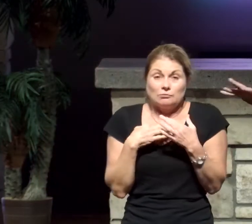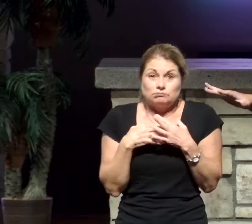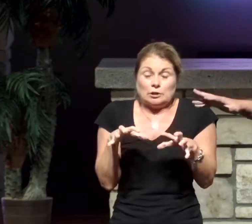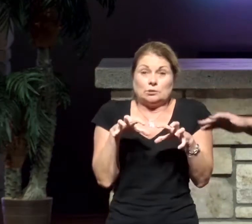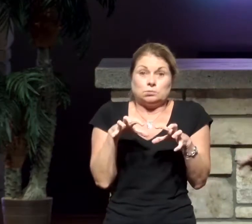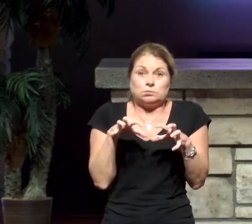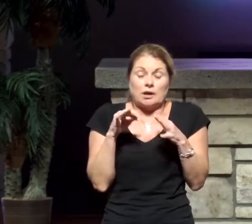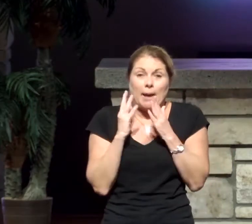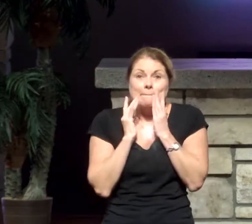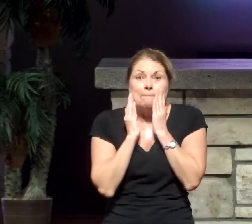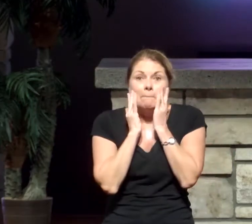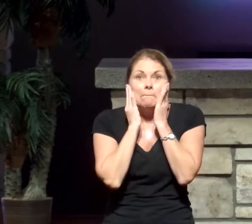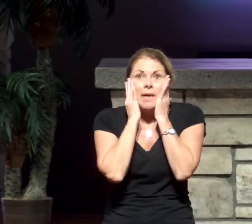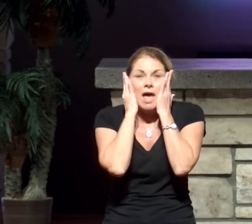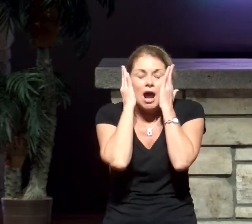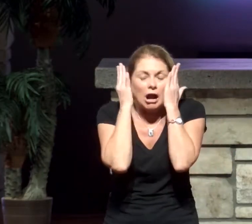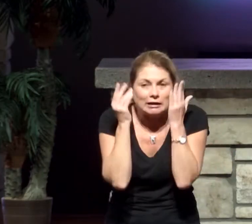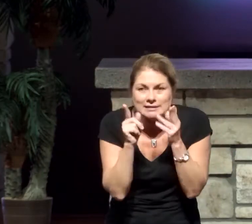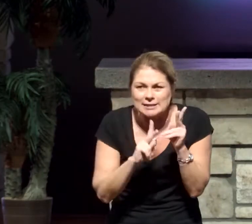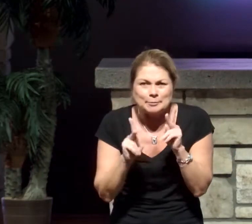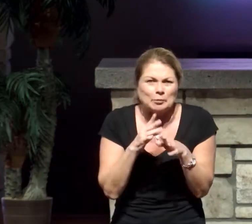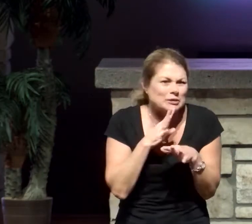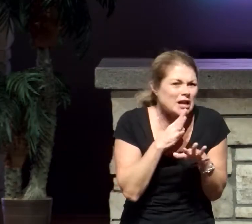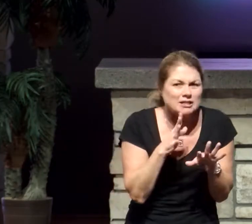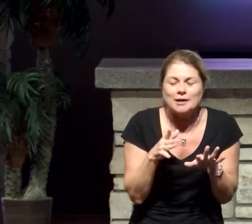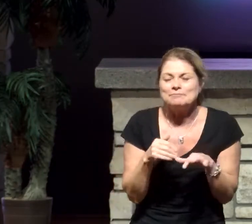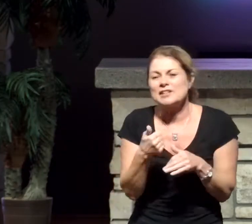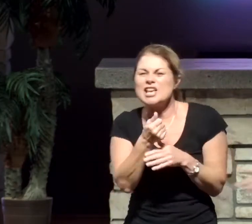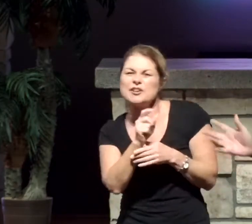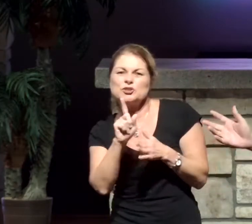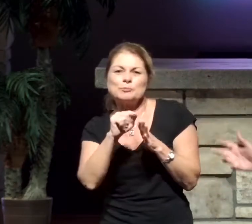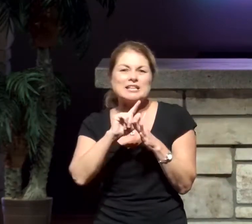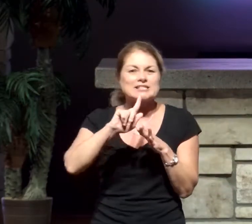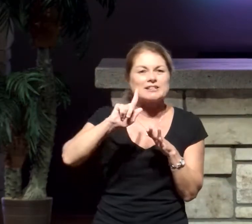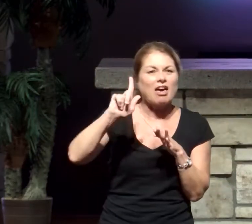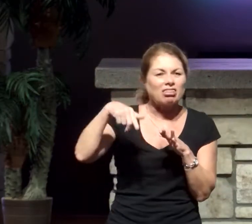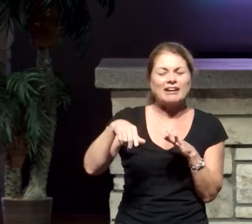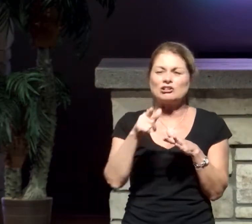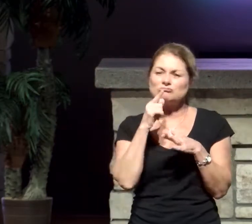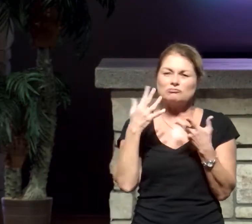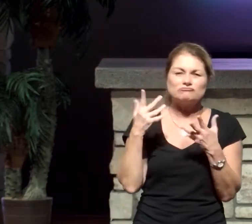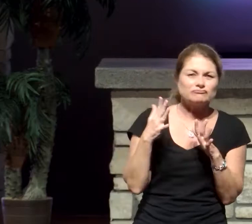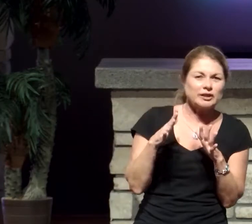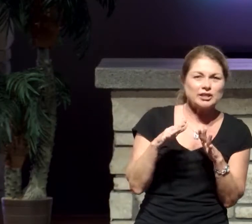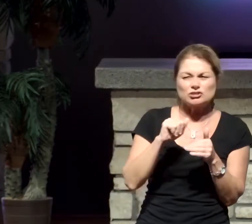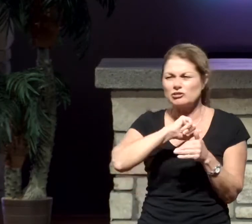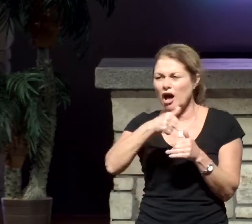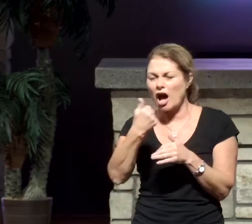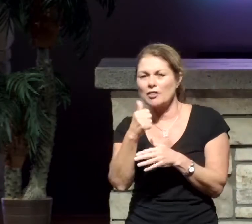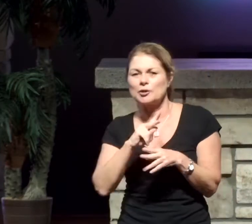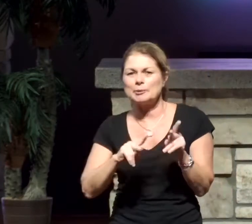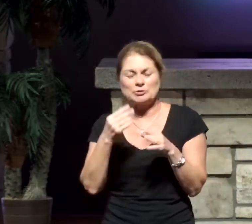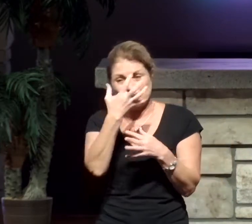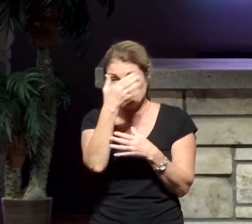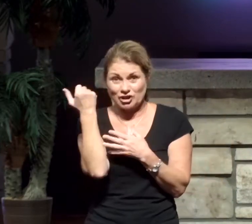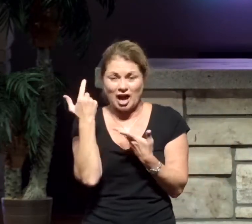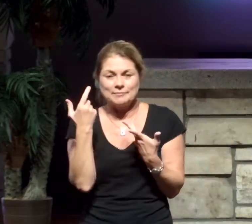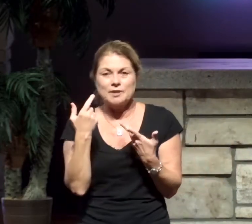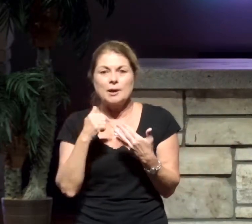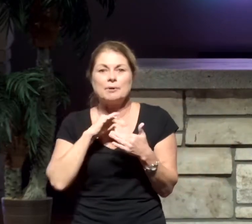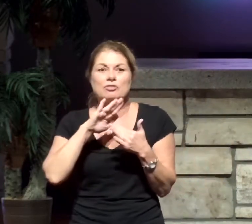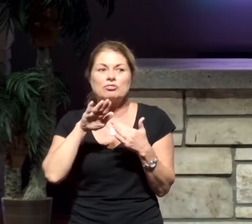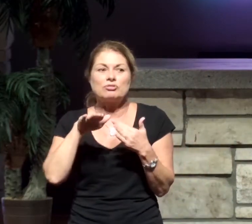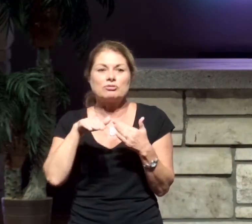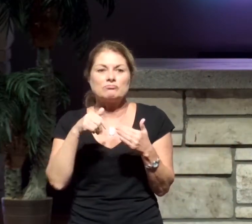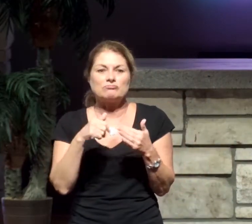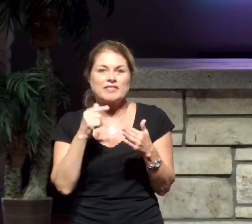Everybody's talking about it. Well, thankfully, a couple minutes later, lunch was over. Everybody forgot about it. But for the rest of that day, I had this immense